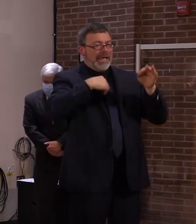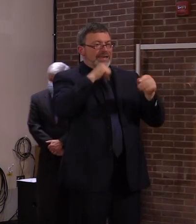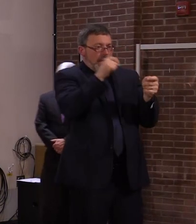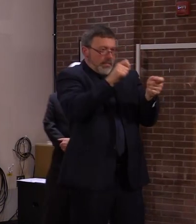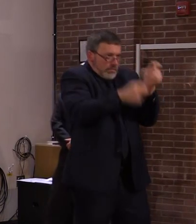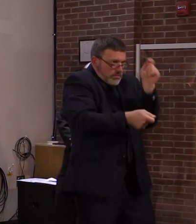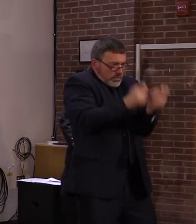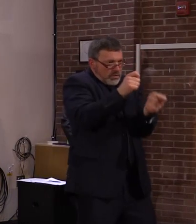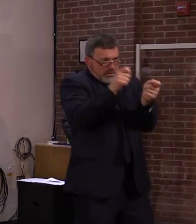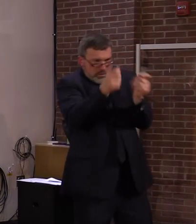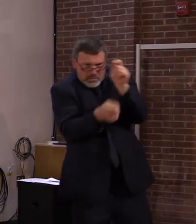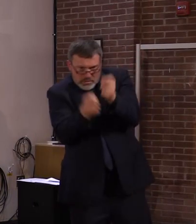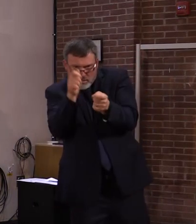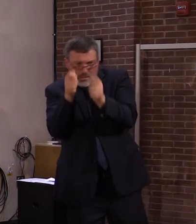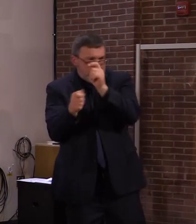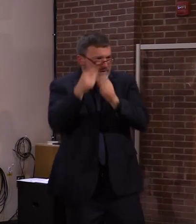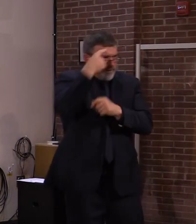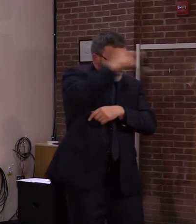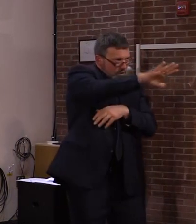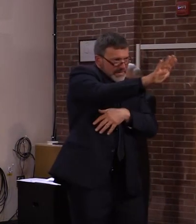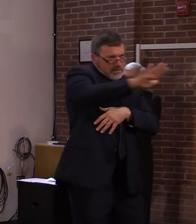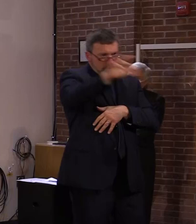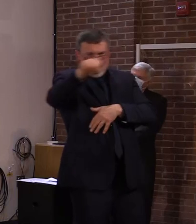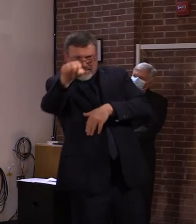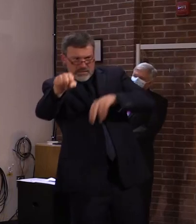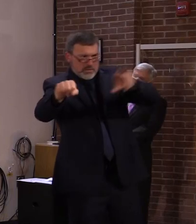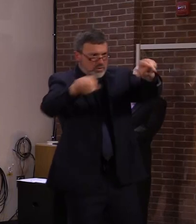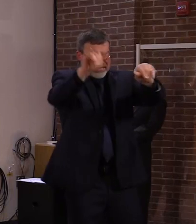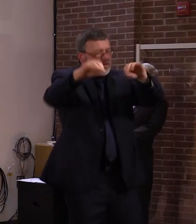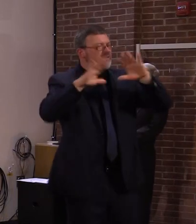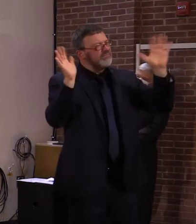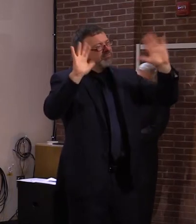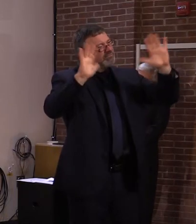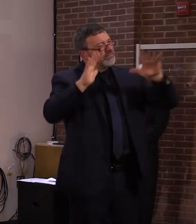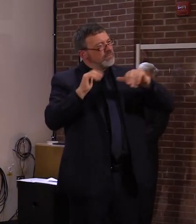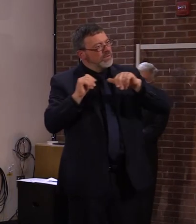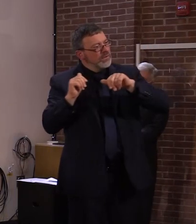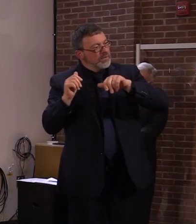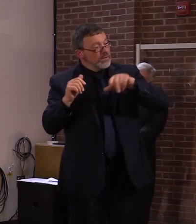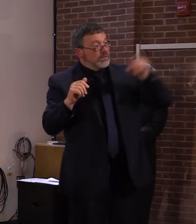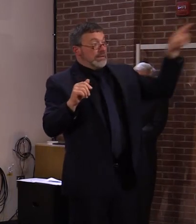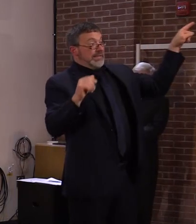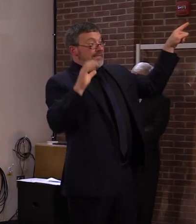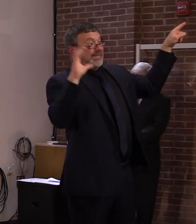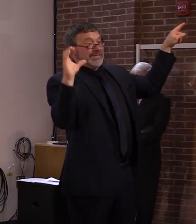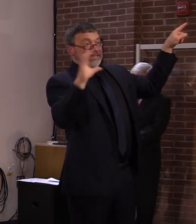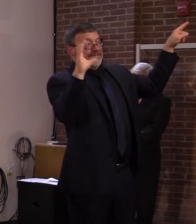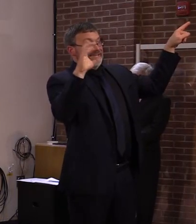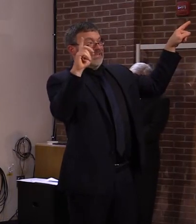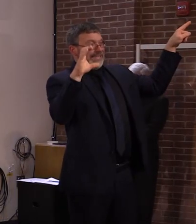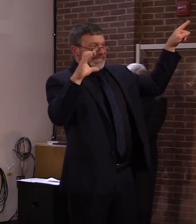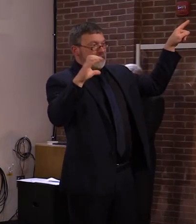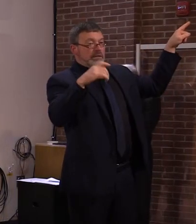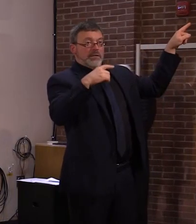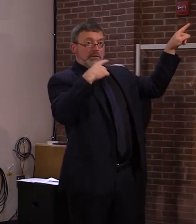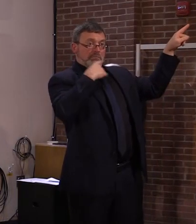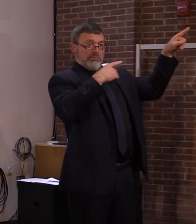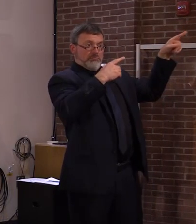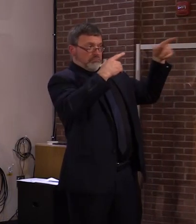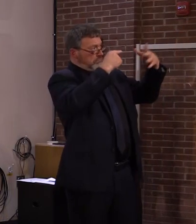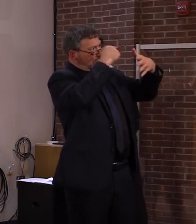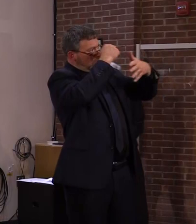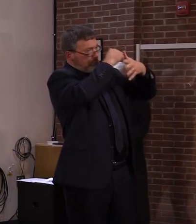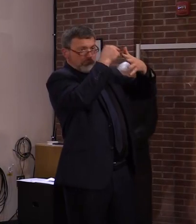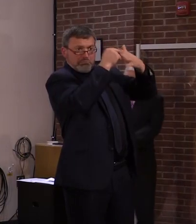that the CDC laid out, that you would qualify. If you feel that you can contract COVID, for